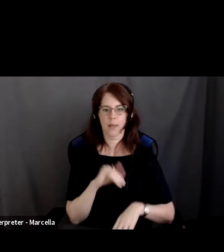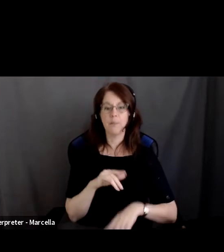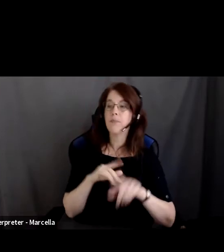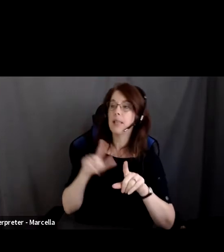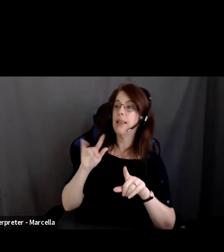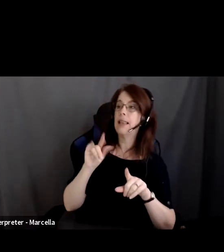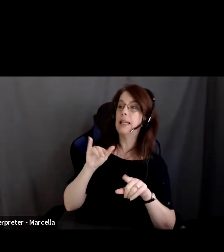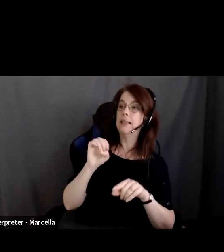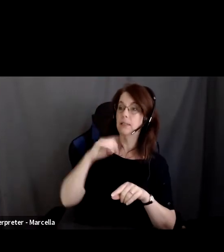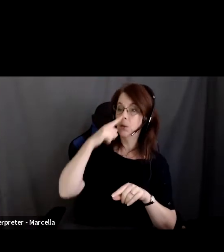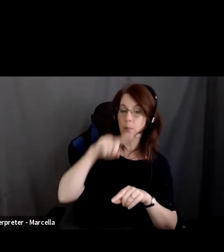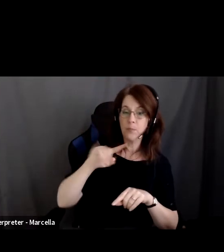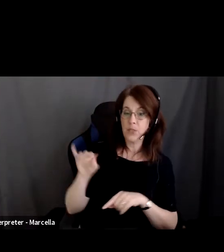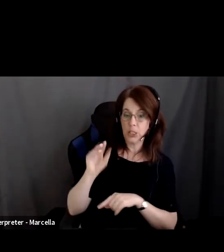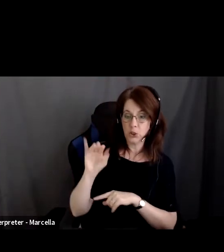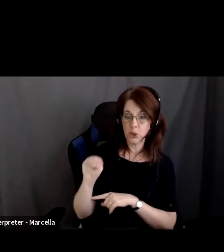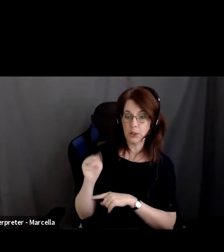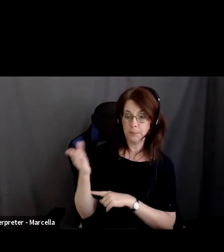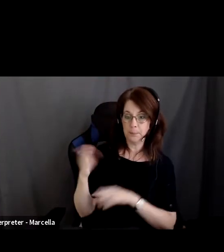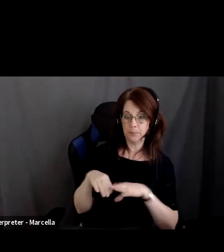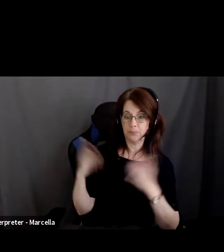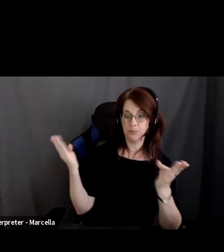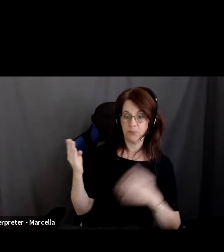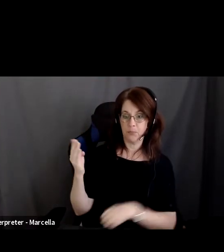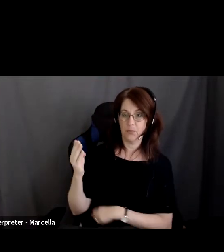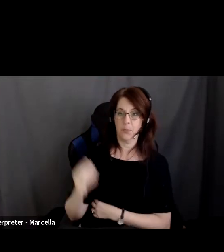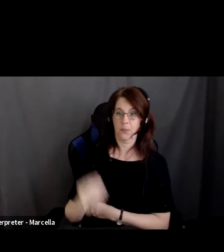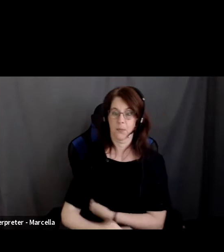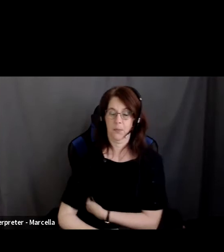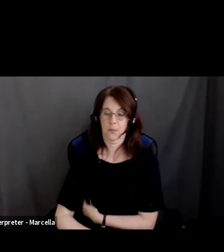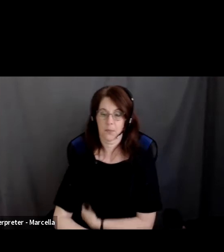don't mind, Jim, your line is open. Oh, I see. Oh, I see it.